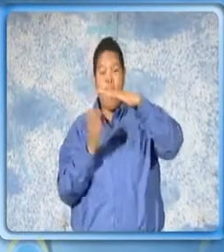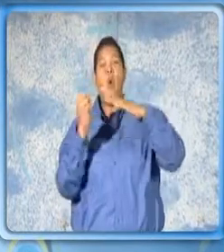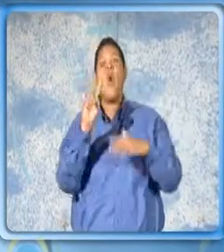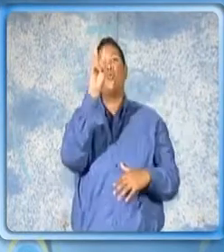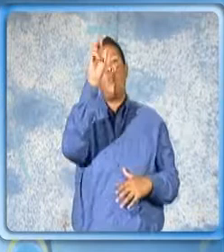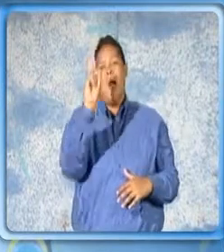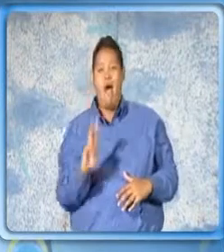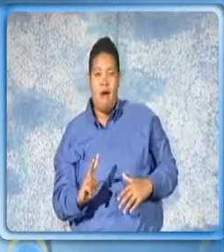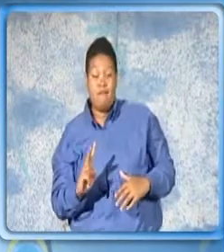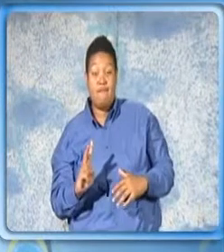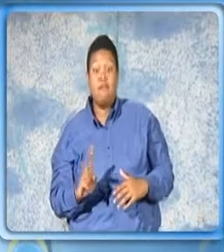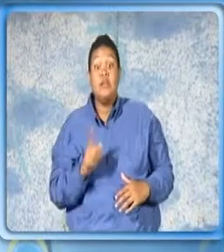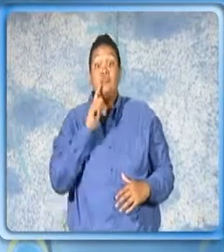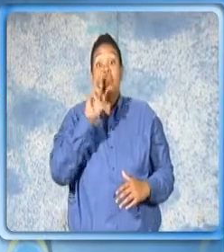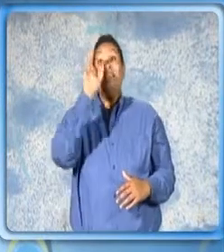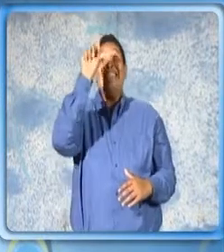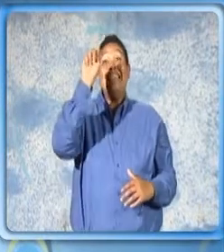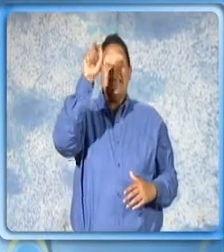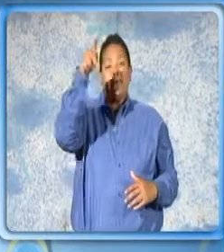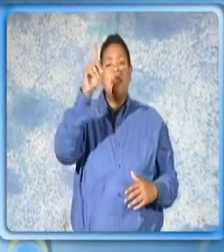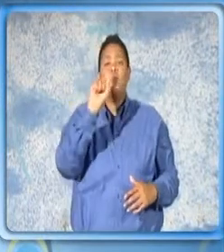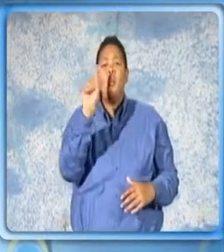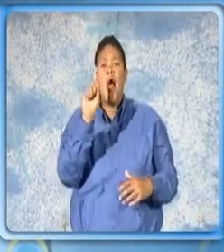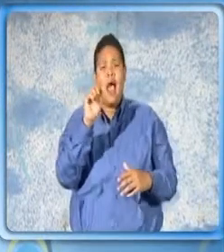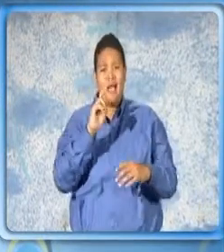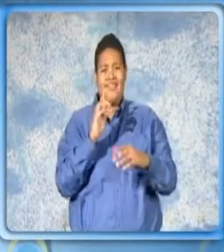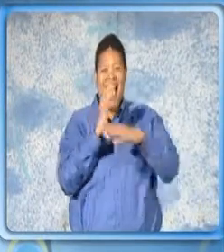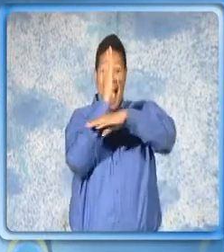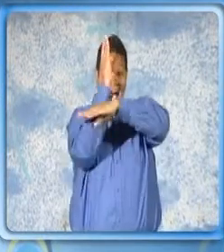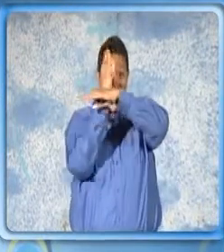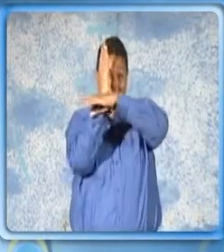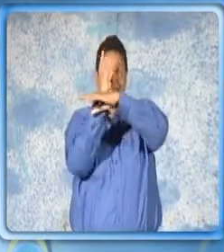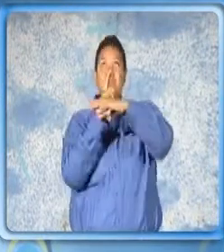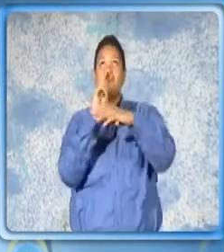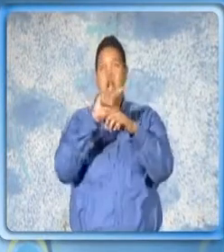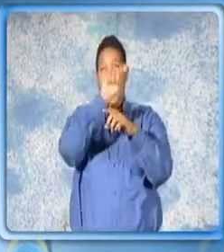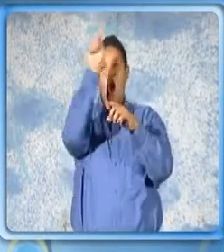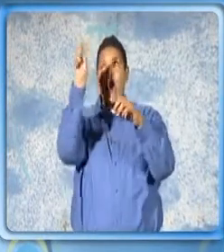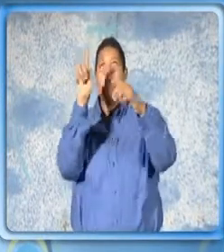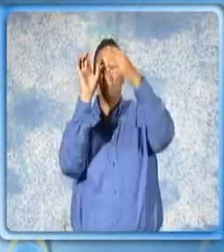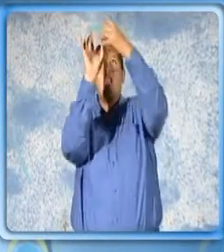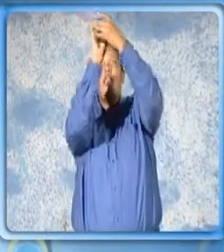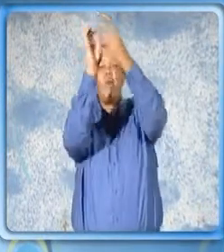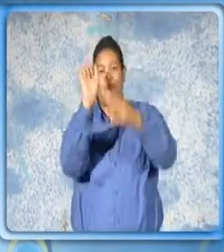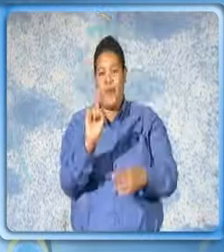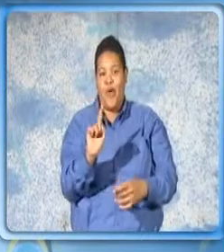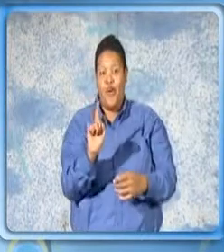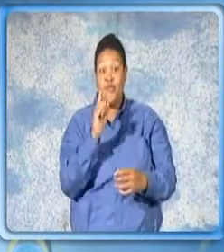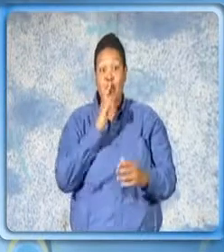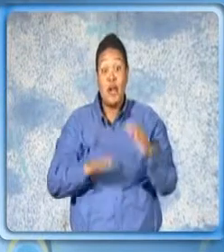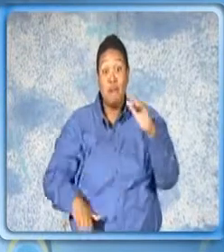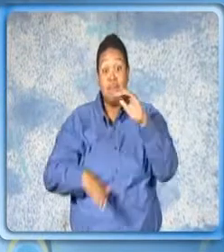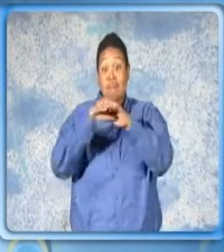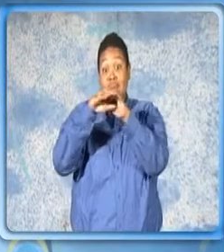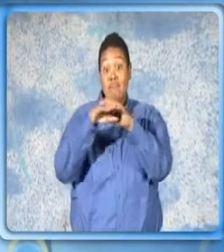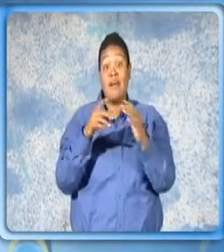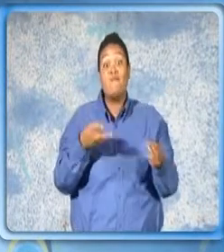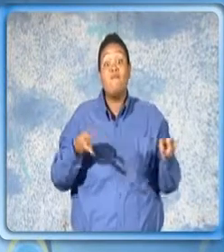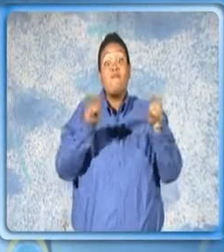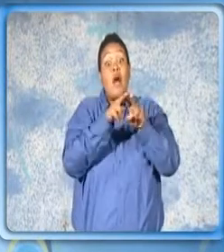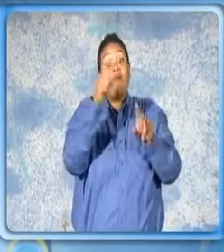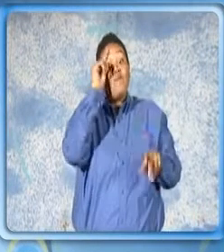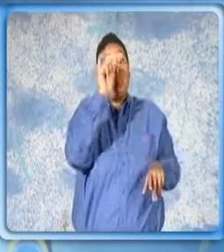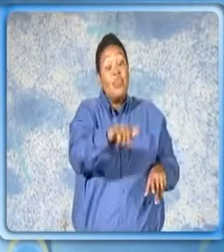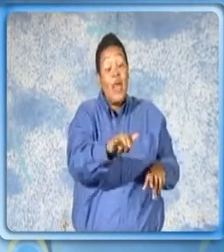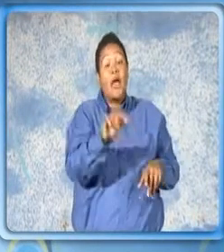of the curve is where the axis of symmetry and the curve intersect. The maximum value of this quadratic function